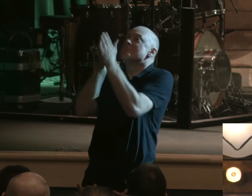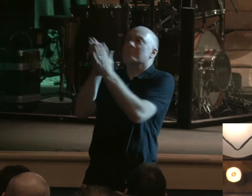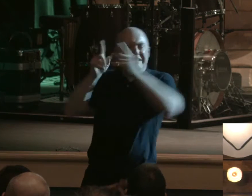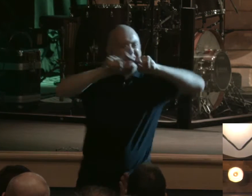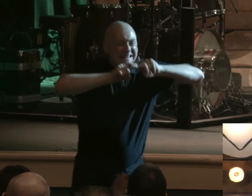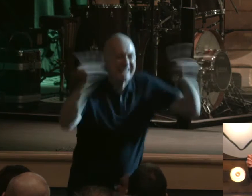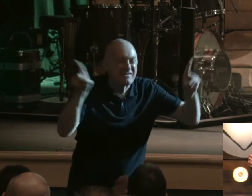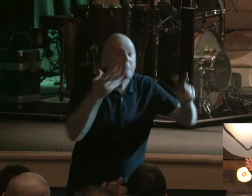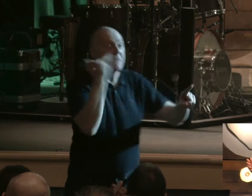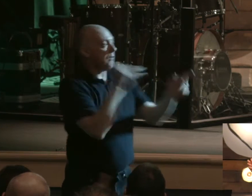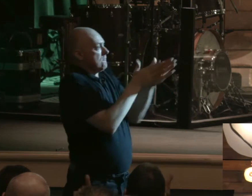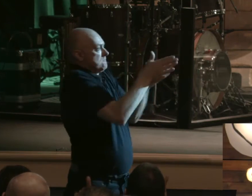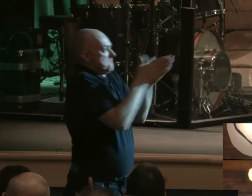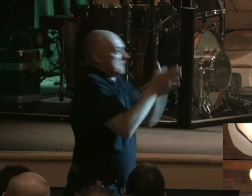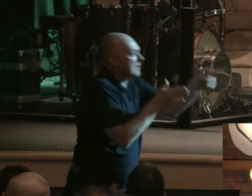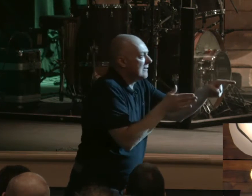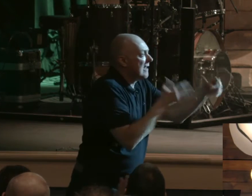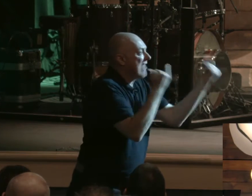take a